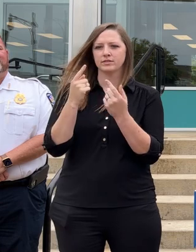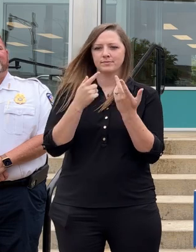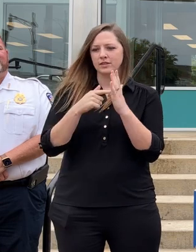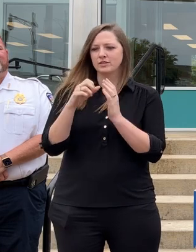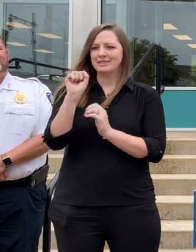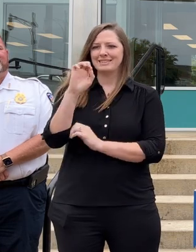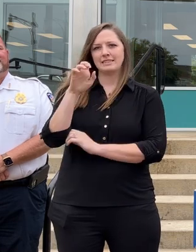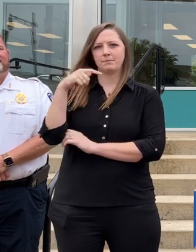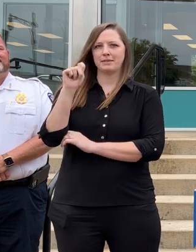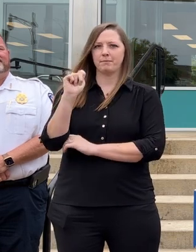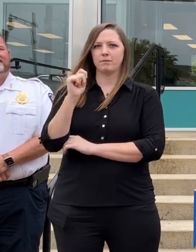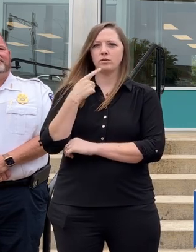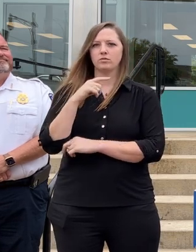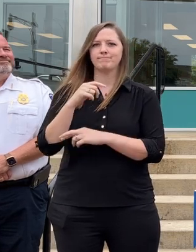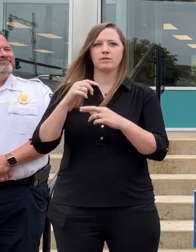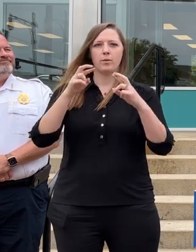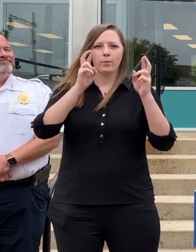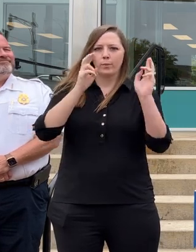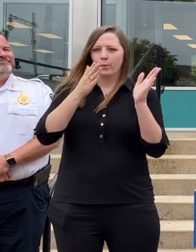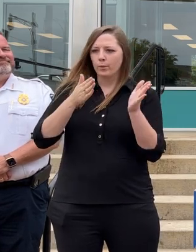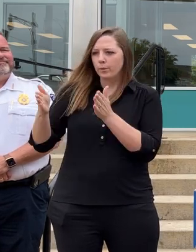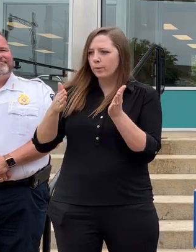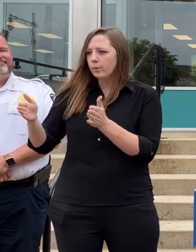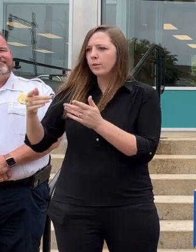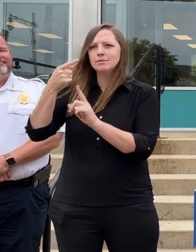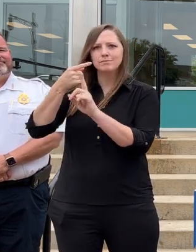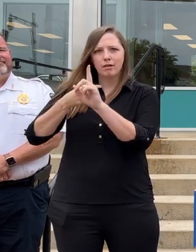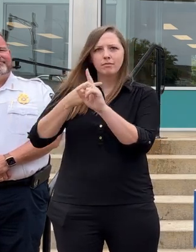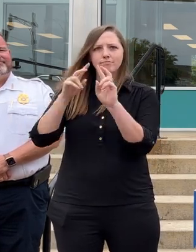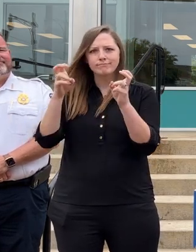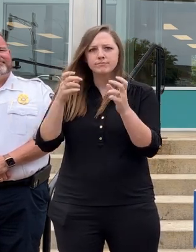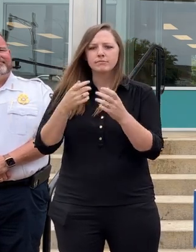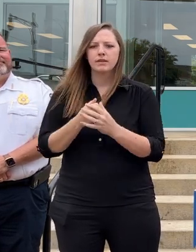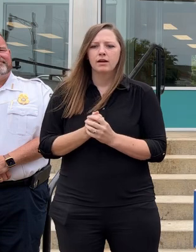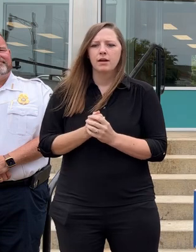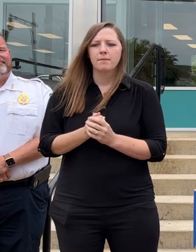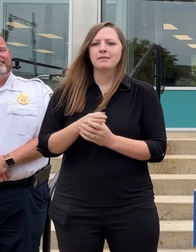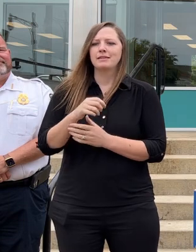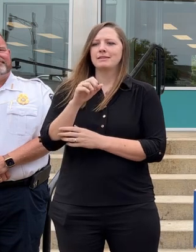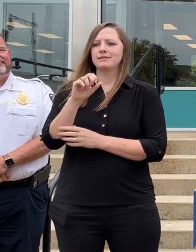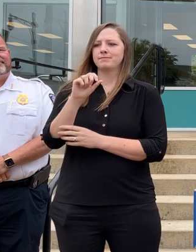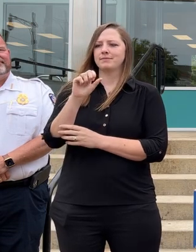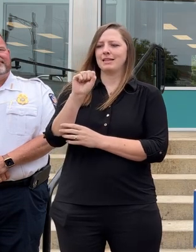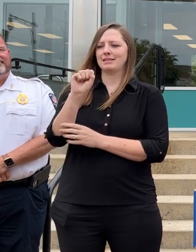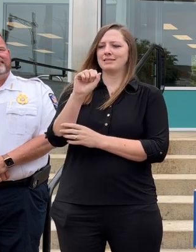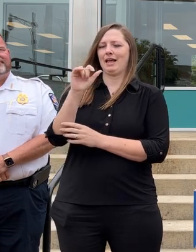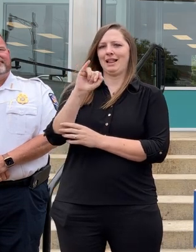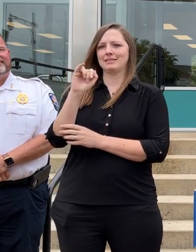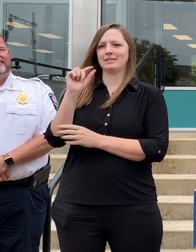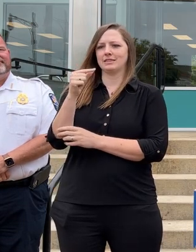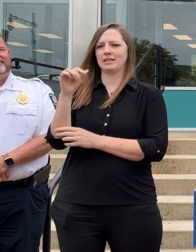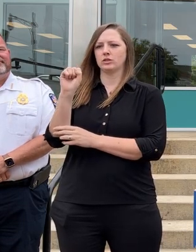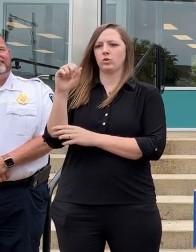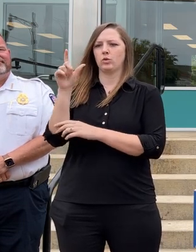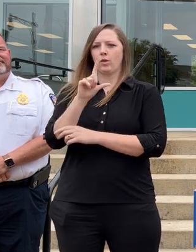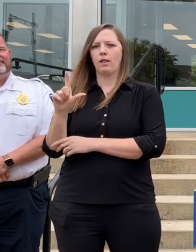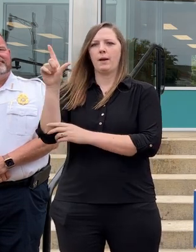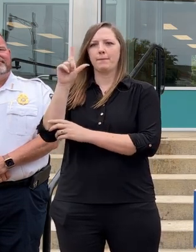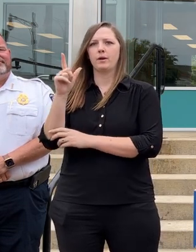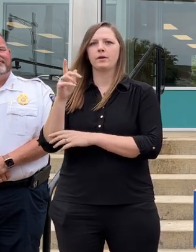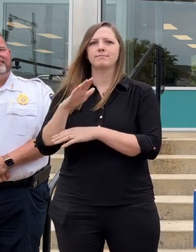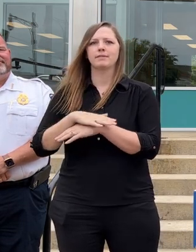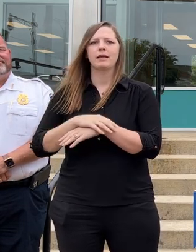September being National Preparedness Month. We're at the Isaías Gonzalez Soto Library here on Porter Street and Niagara in the